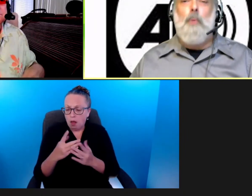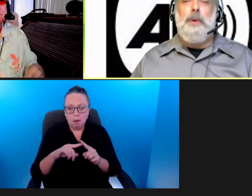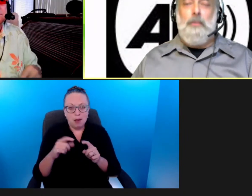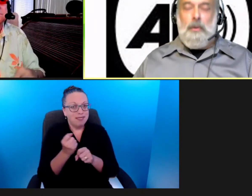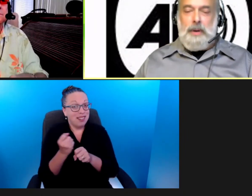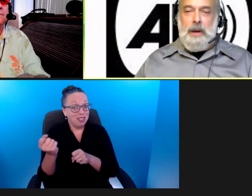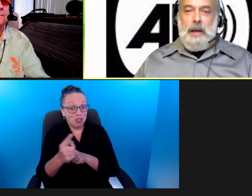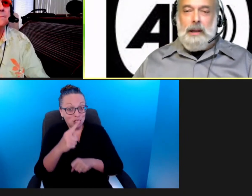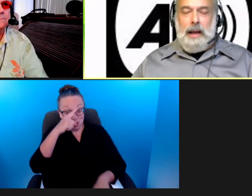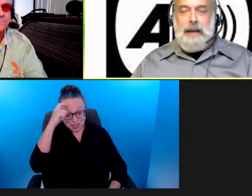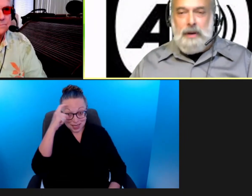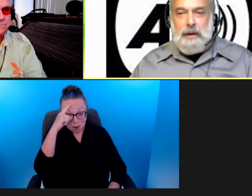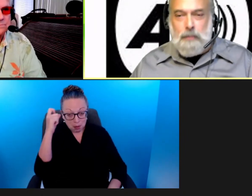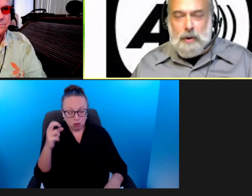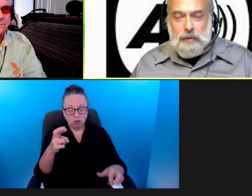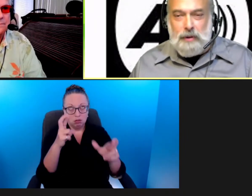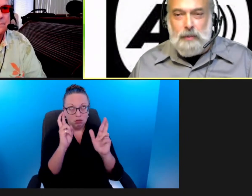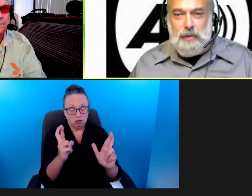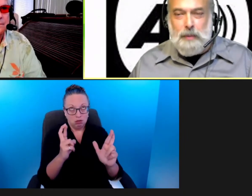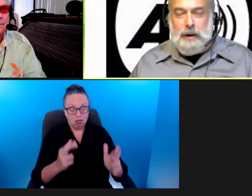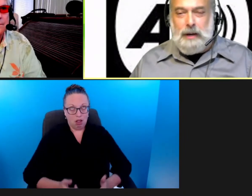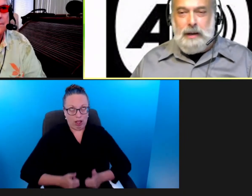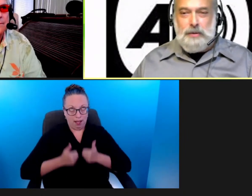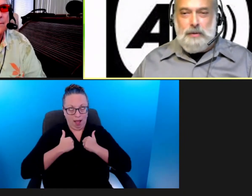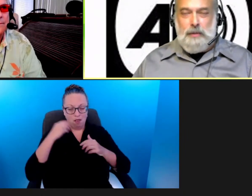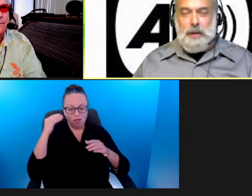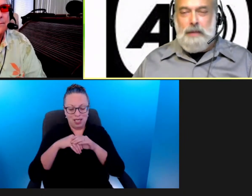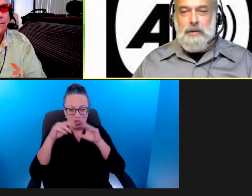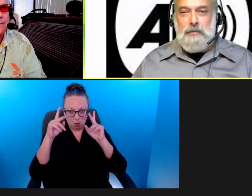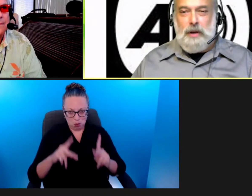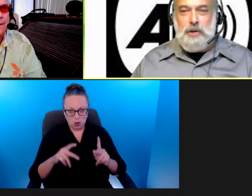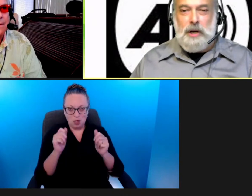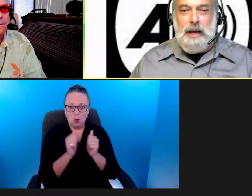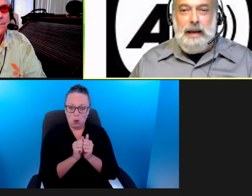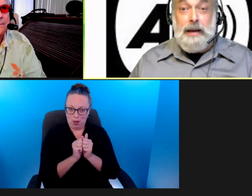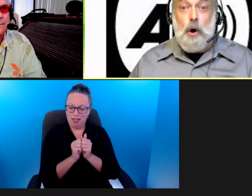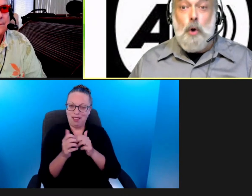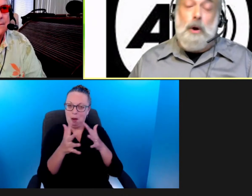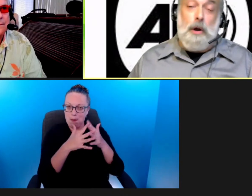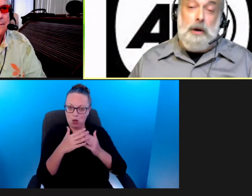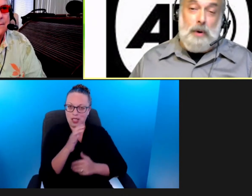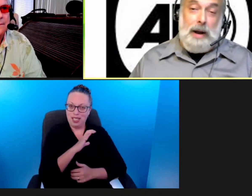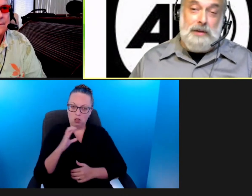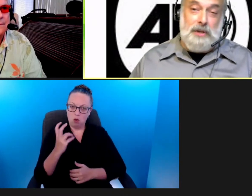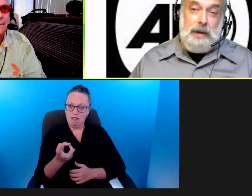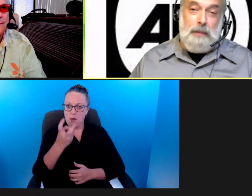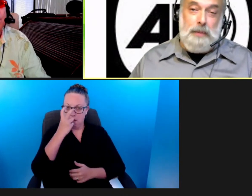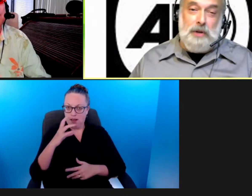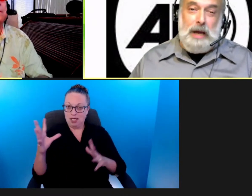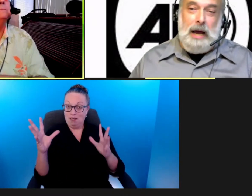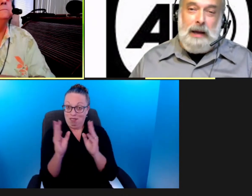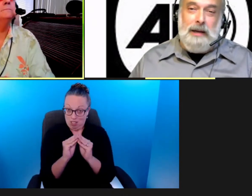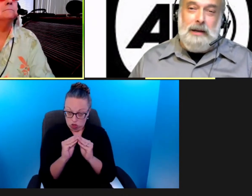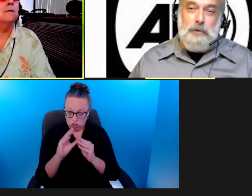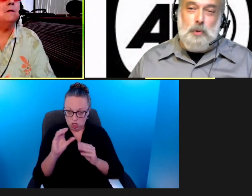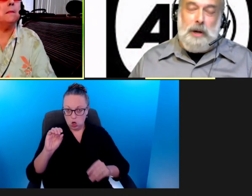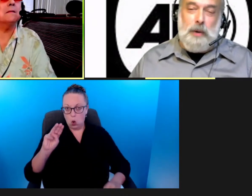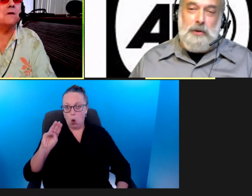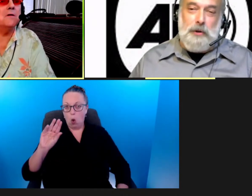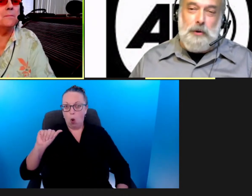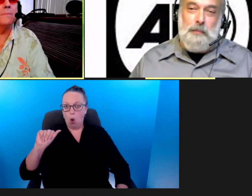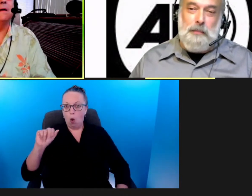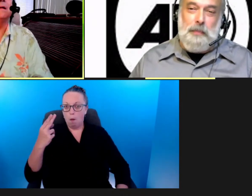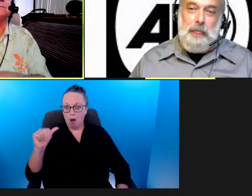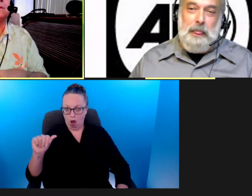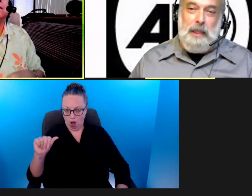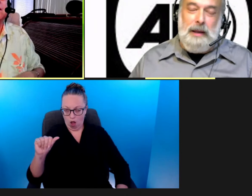we're hoping we'll be live and in person with the American Council of the Blind's convention in Omaha, Nebraska. That'll be July of 2022. Let's